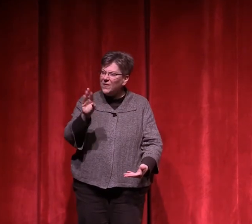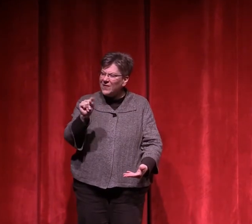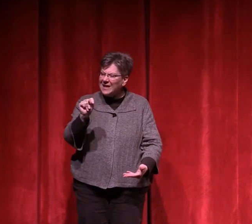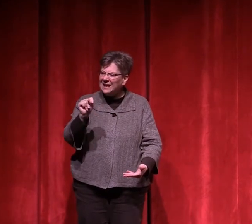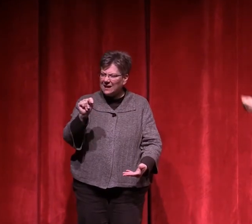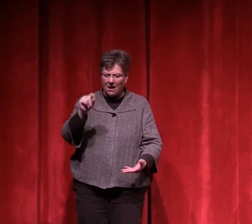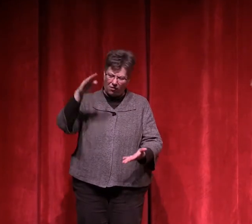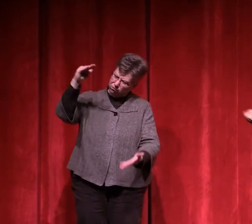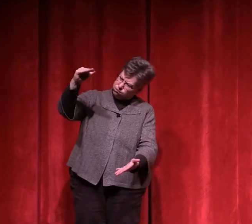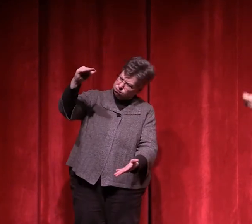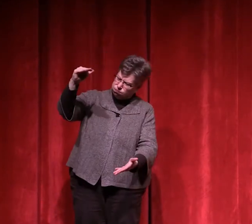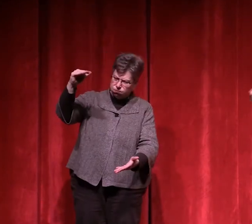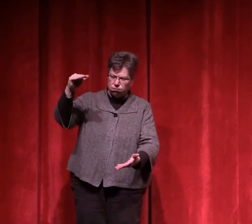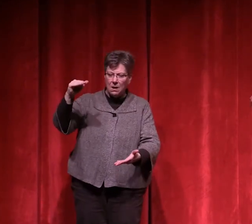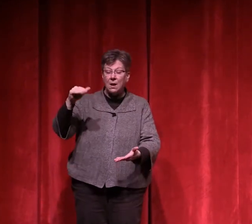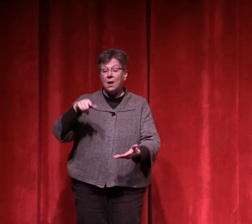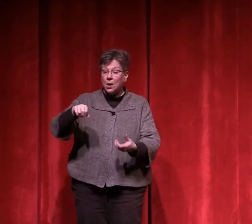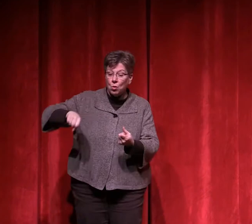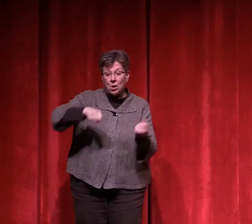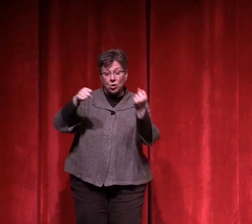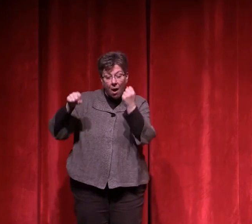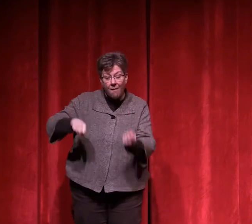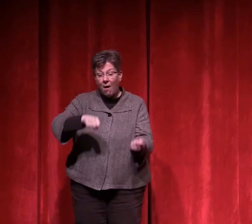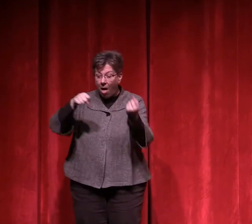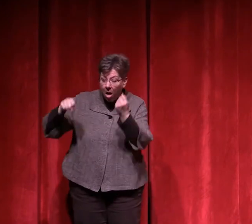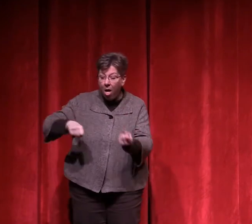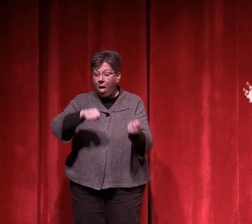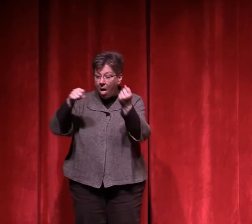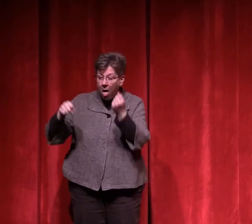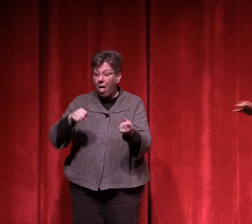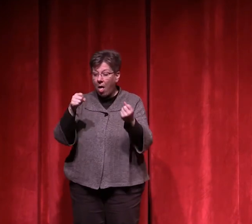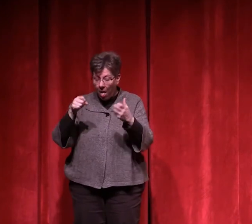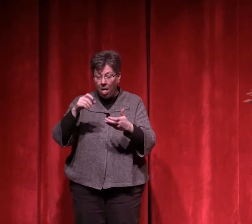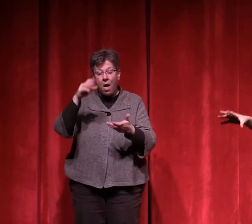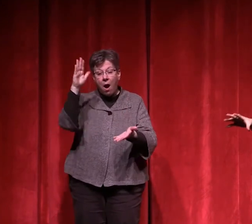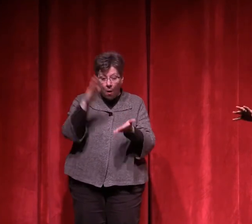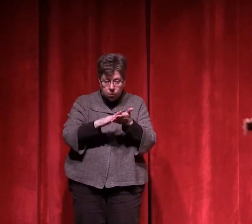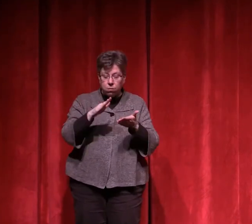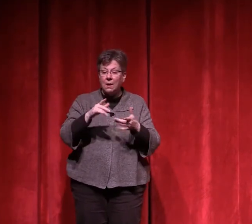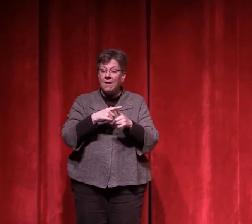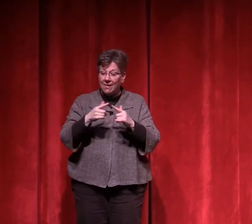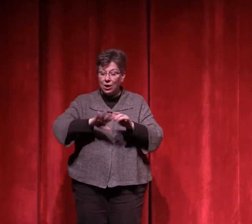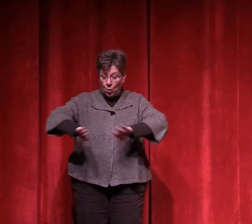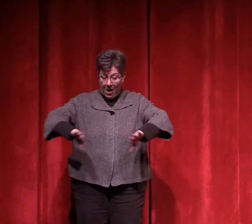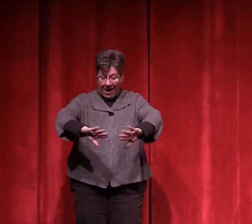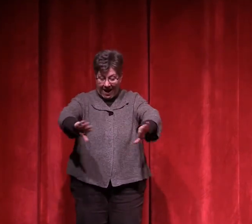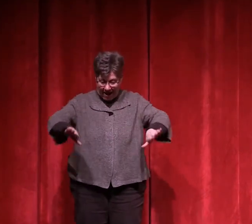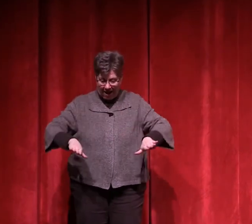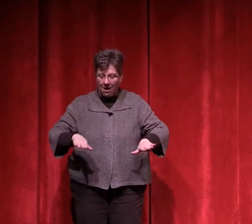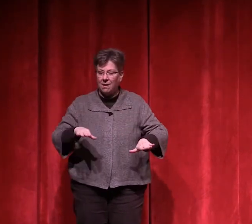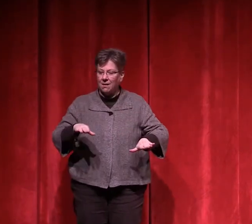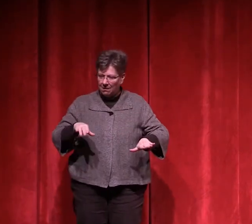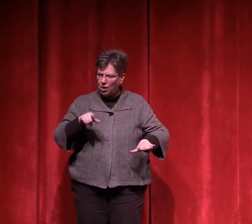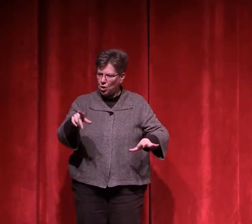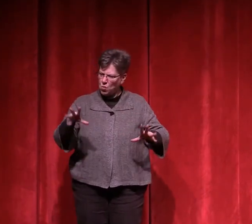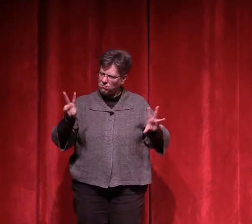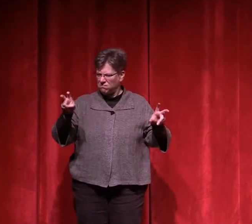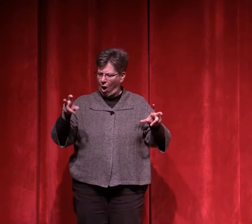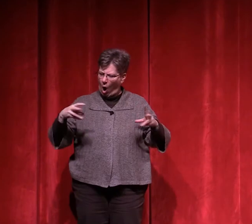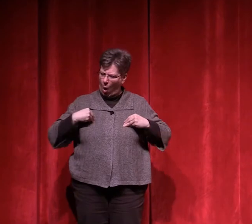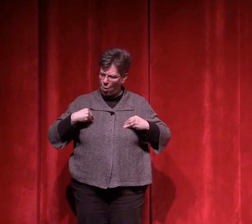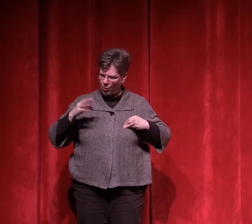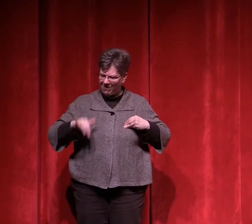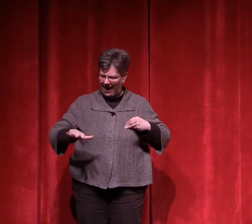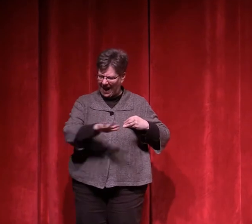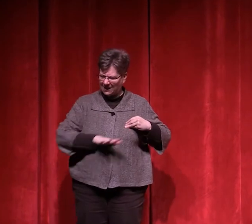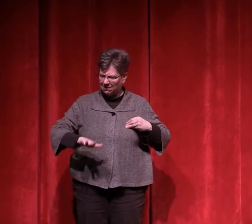right? By the time you shovel that shit off your car and you clear out the spot, that shit is yours. You own it